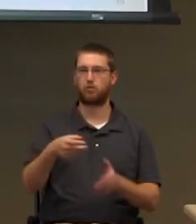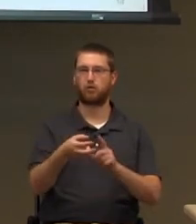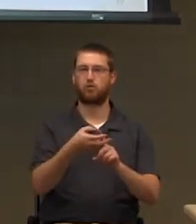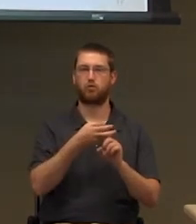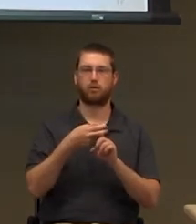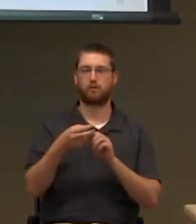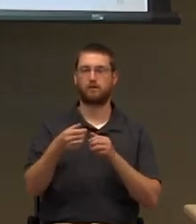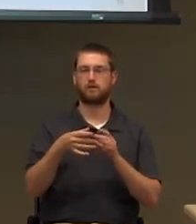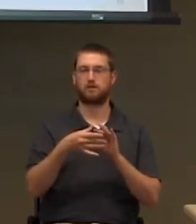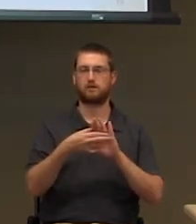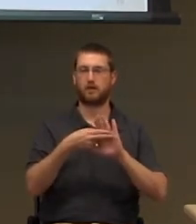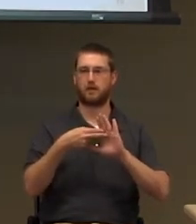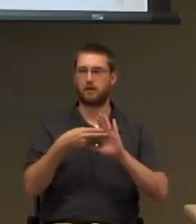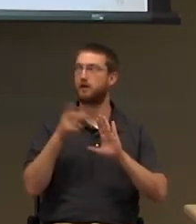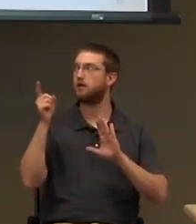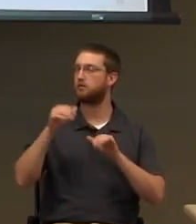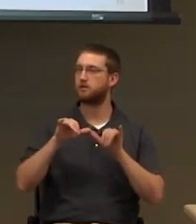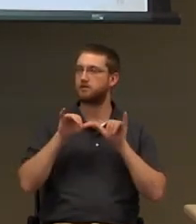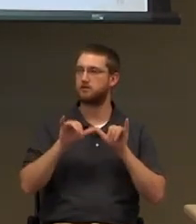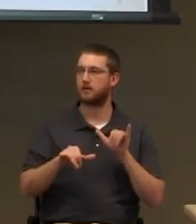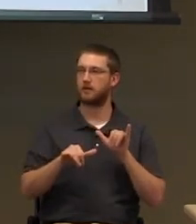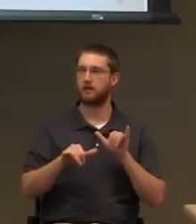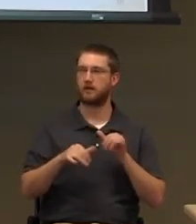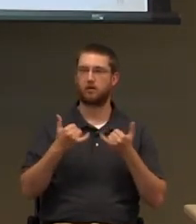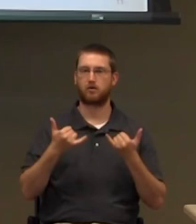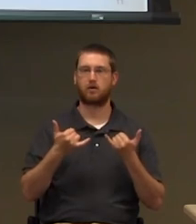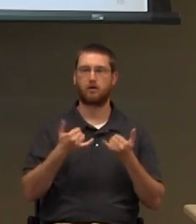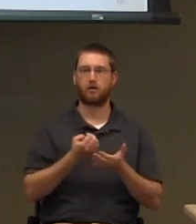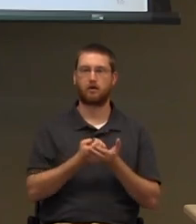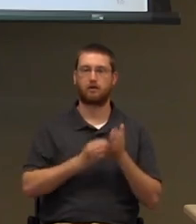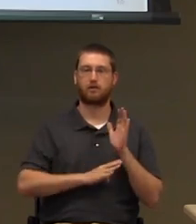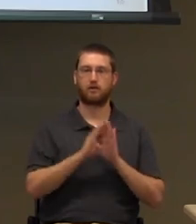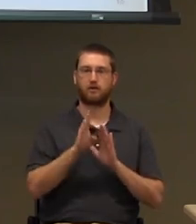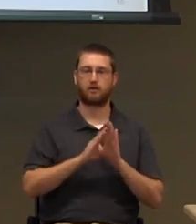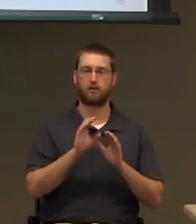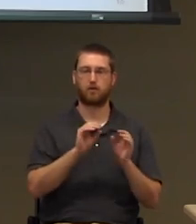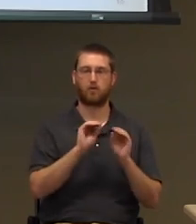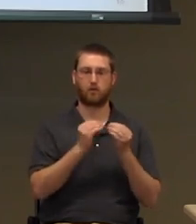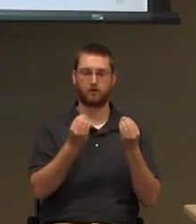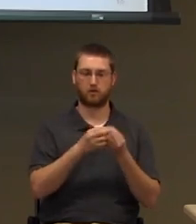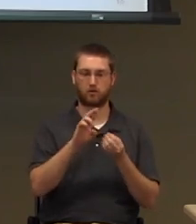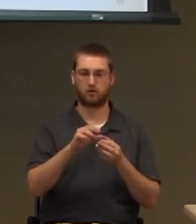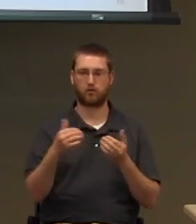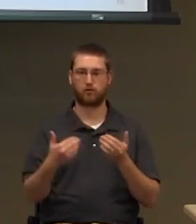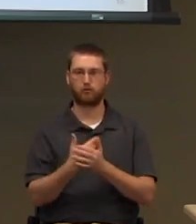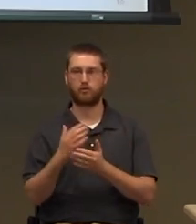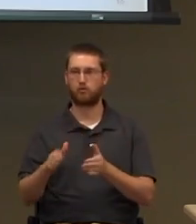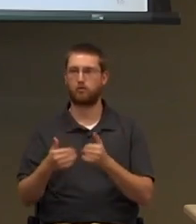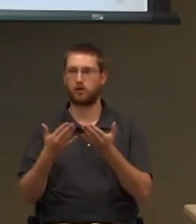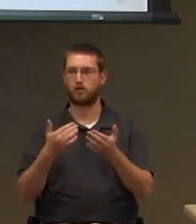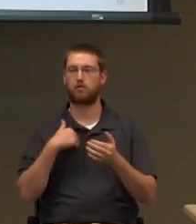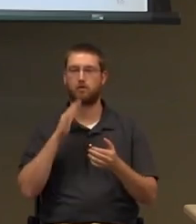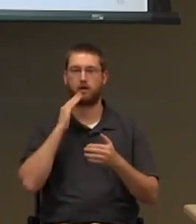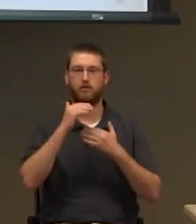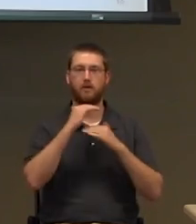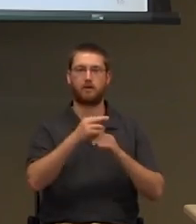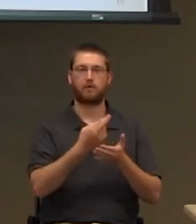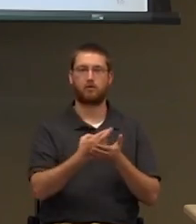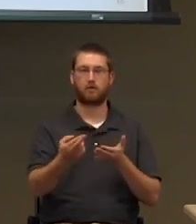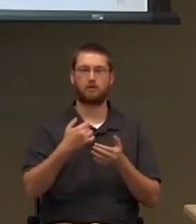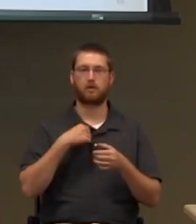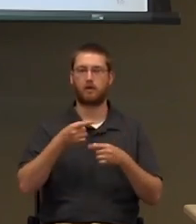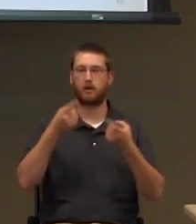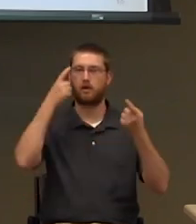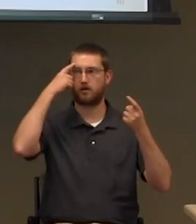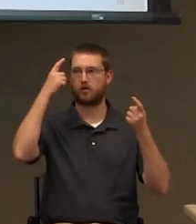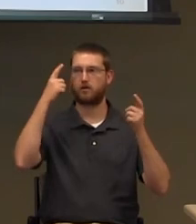whether we stay with our current economic development organization or go to the one you're recommending, we're going to have limited resources. Yep. So I agree we